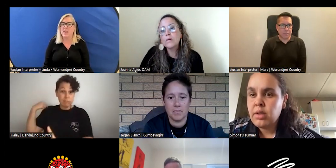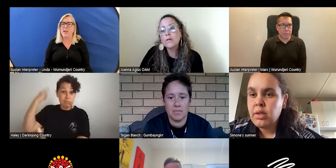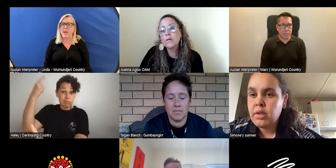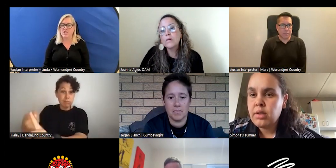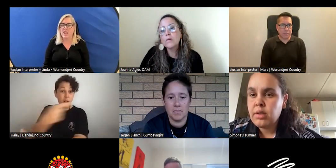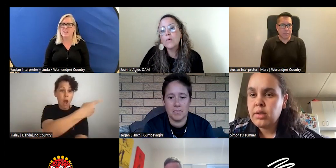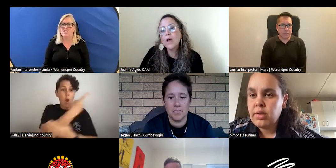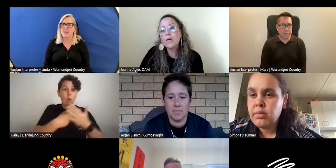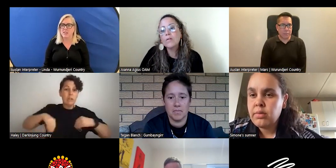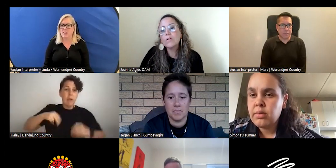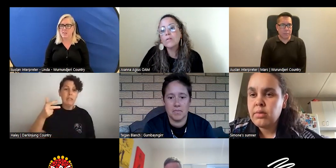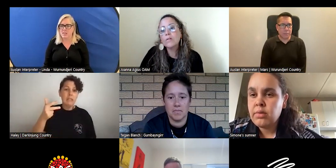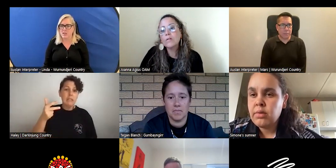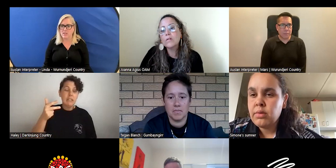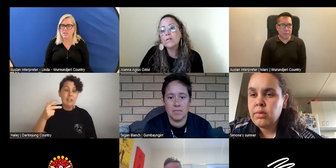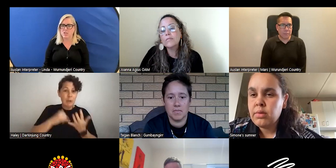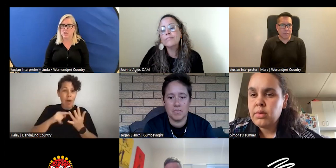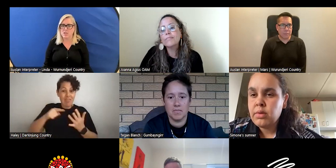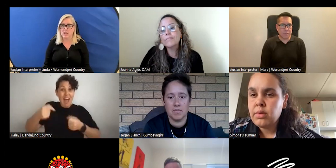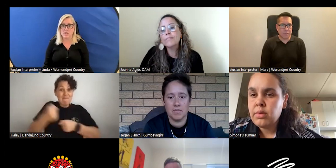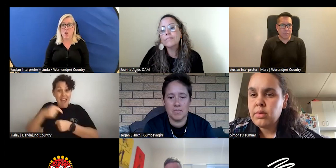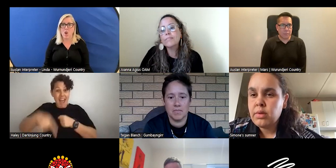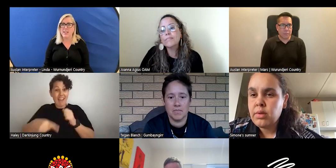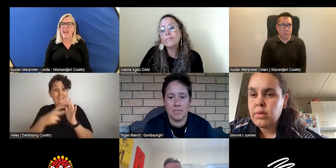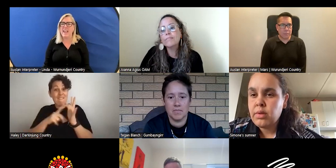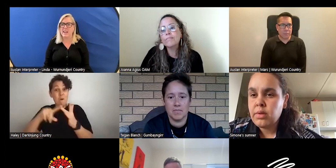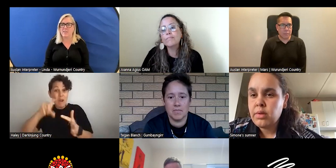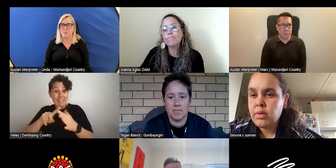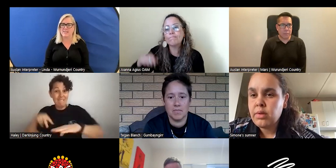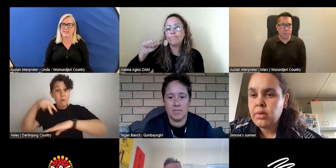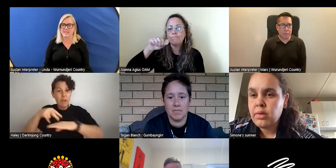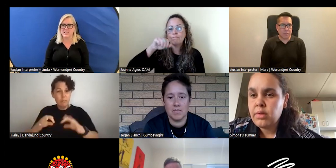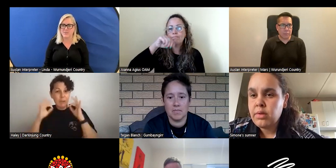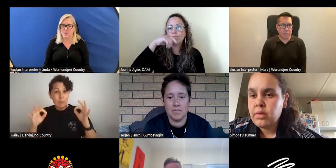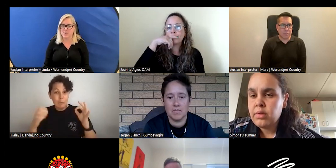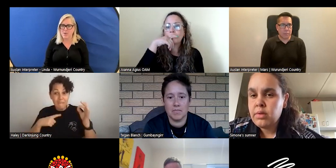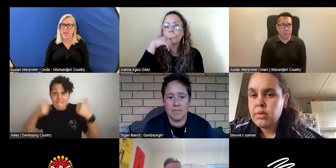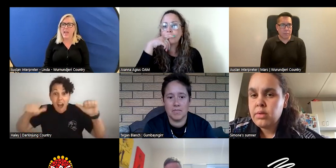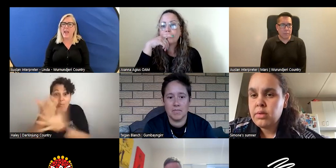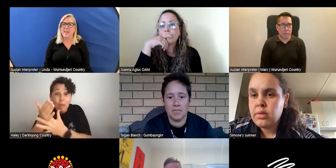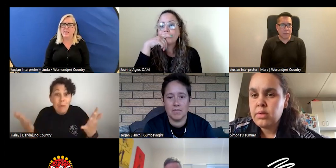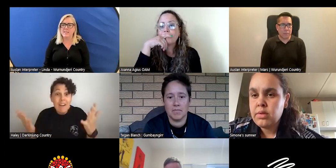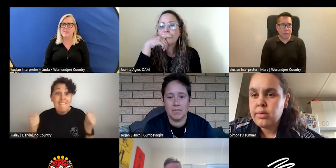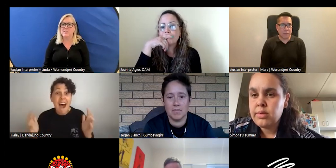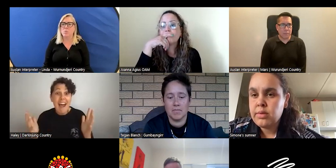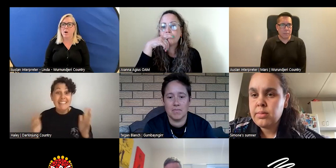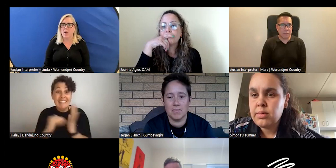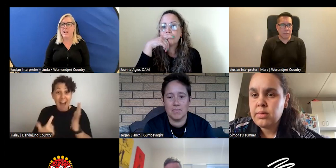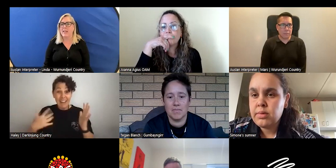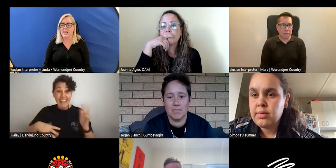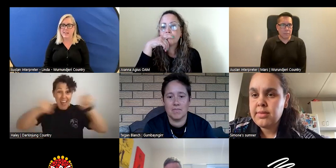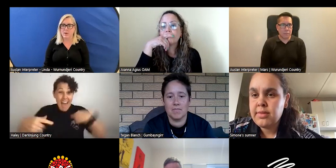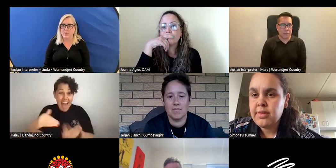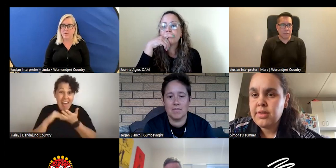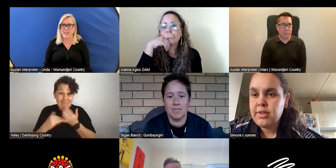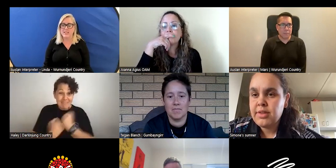achieve a change in the Constitution. So only 8 have been successful. And this is